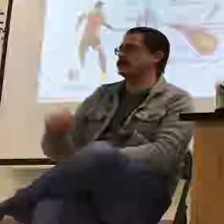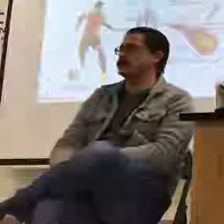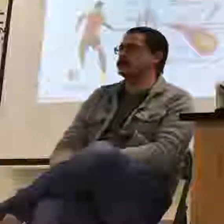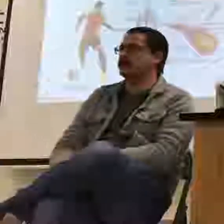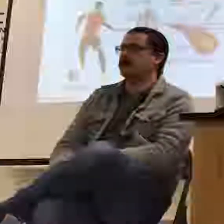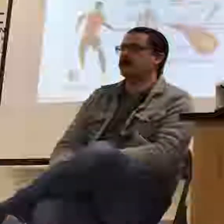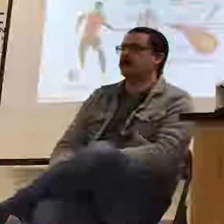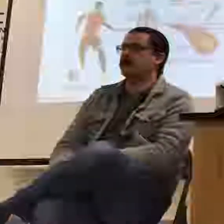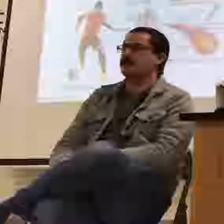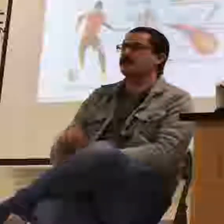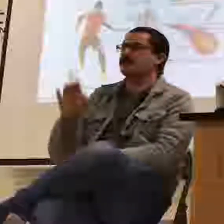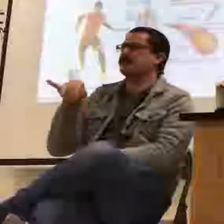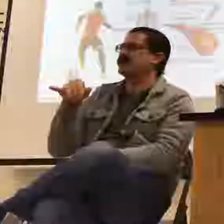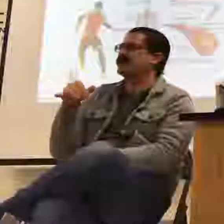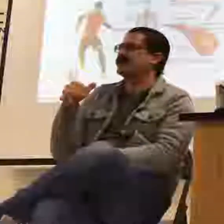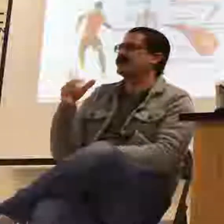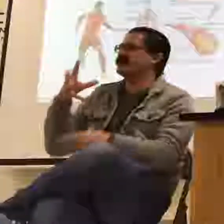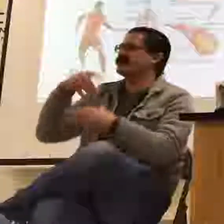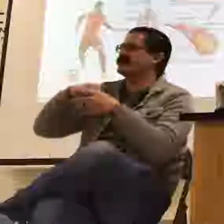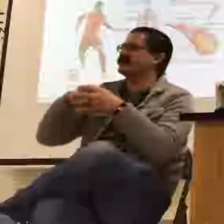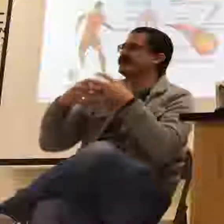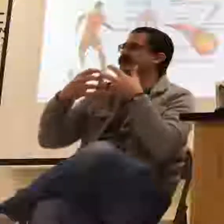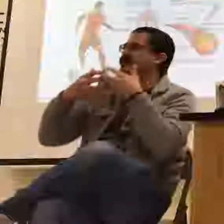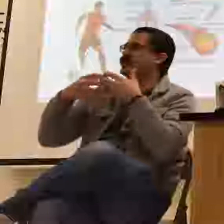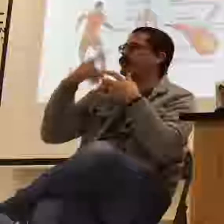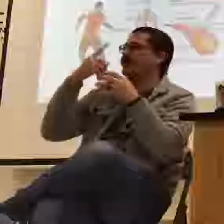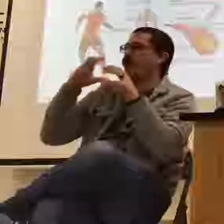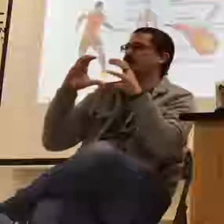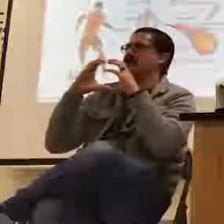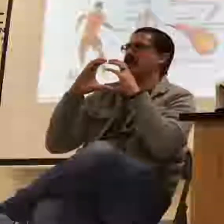which kind of comprise the machinery for cells.